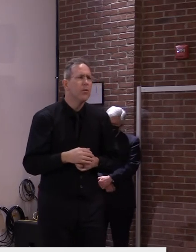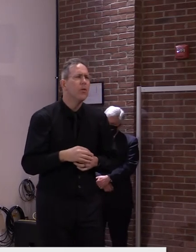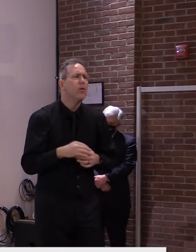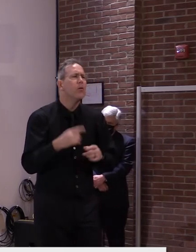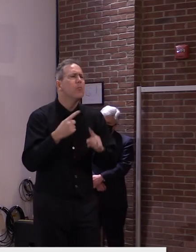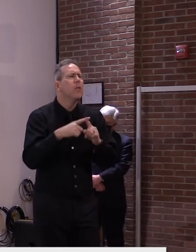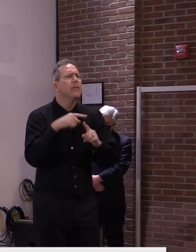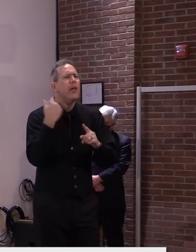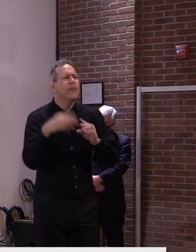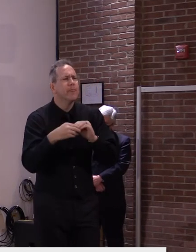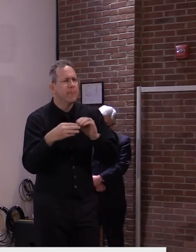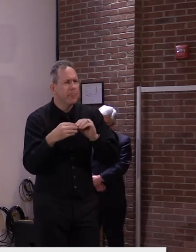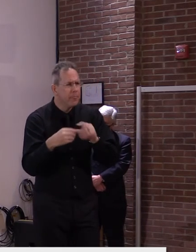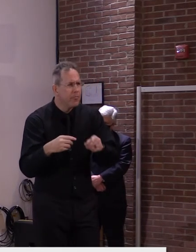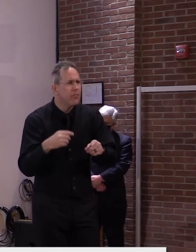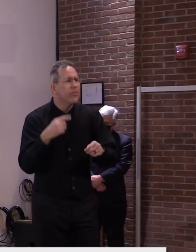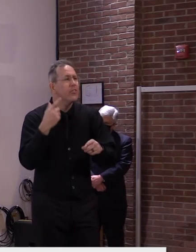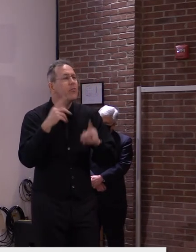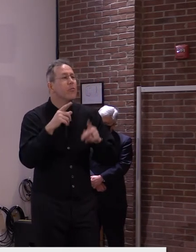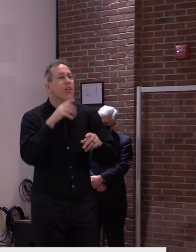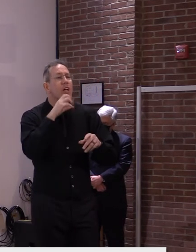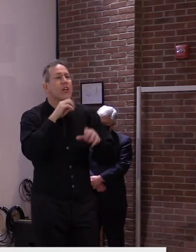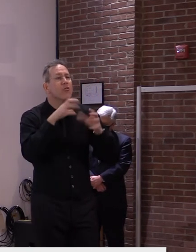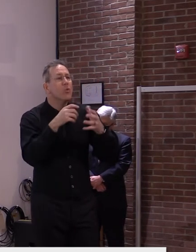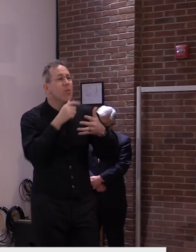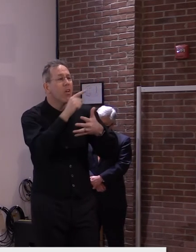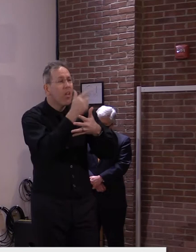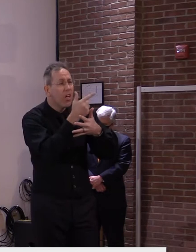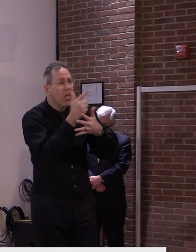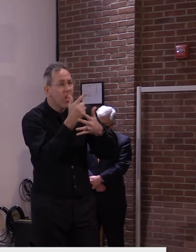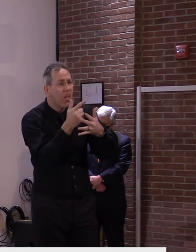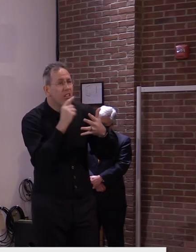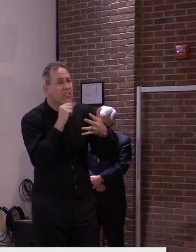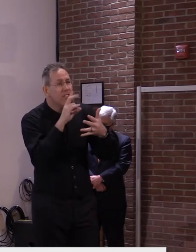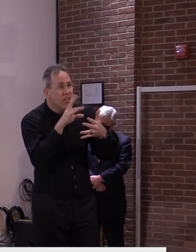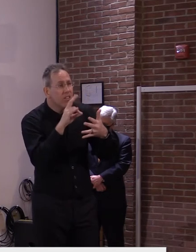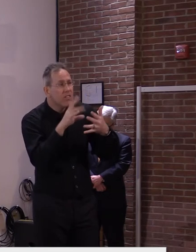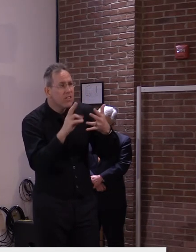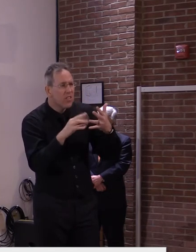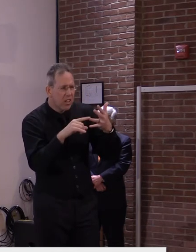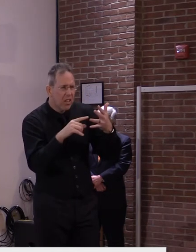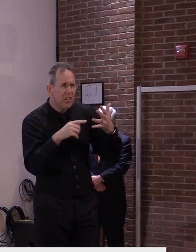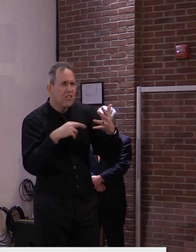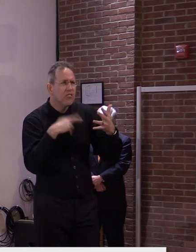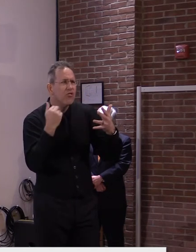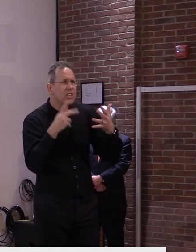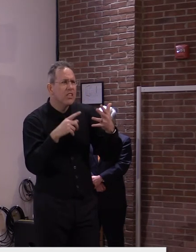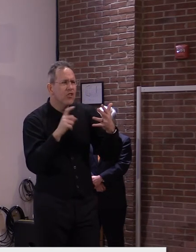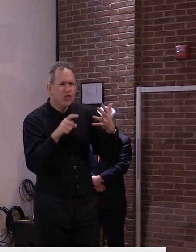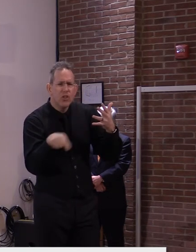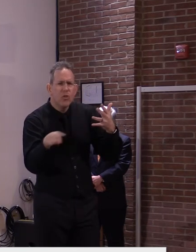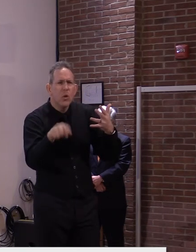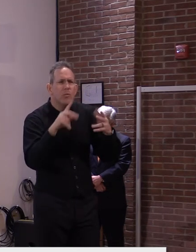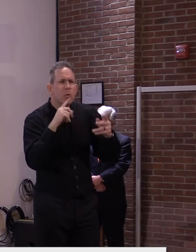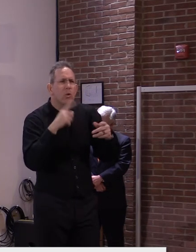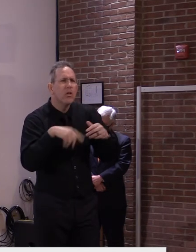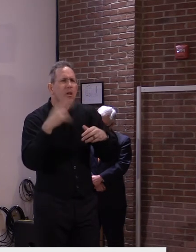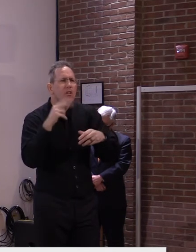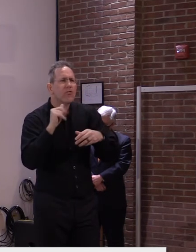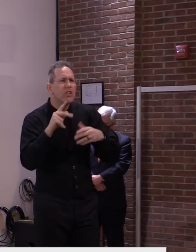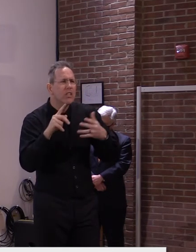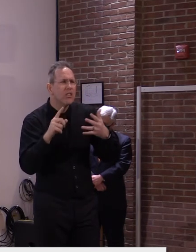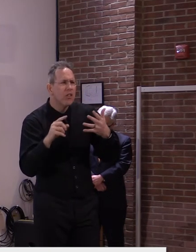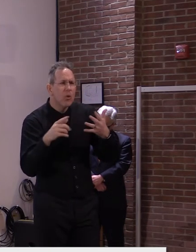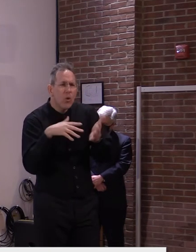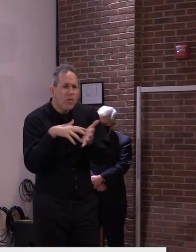that case fatality rate has been lower. Why wouldn't other conditions that sort of don't fit that age group, but